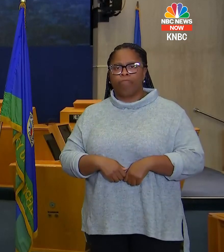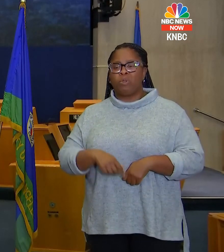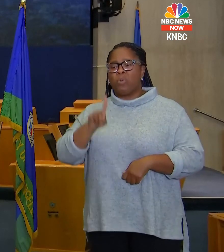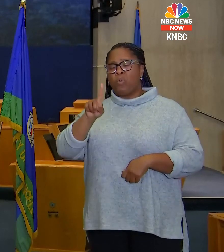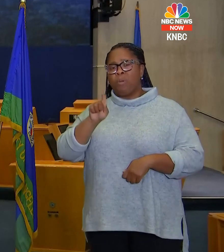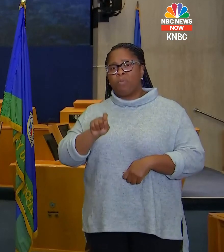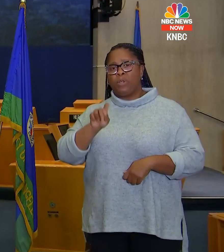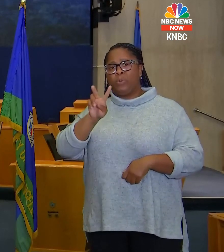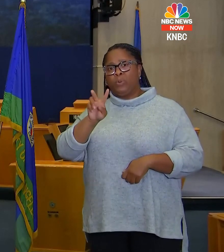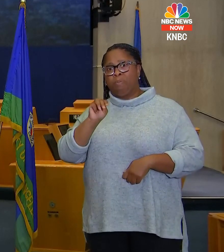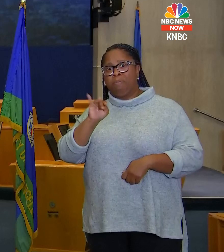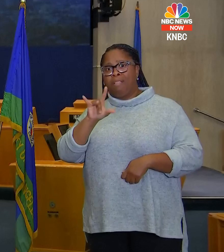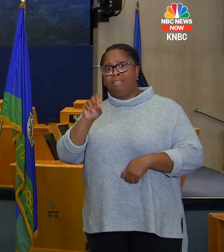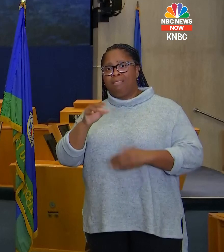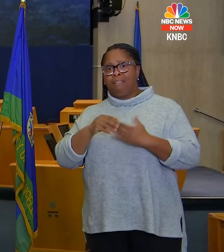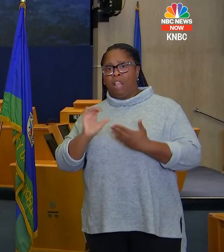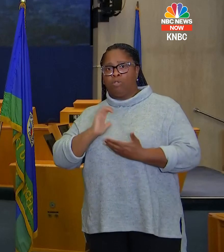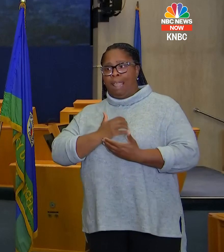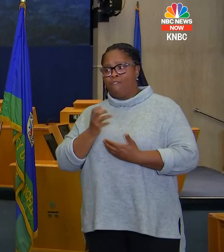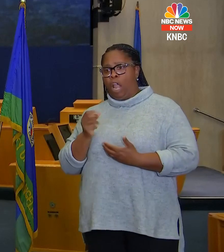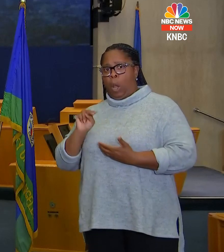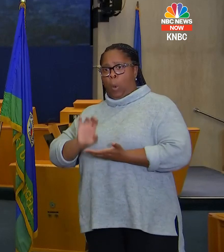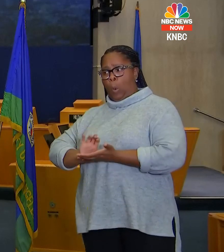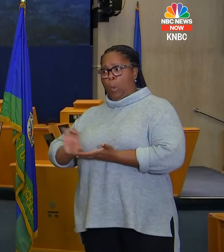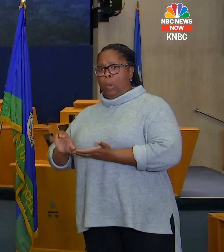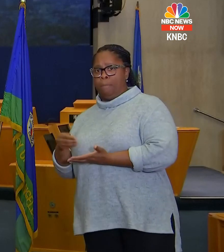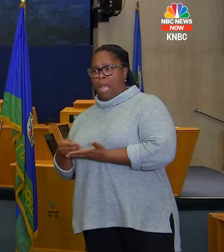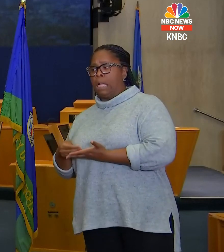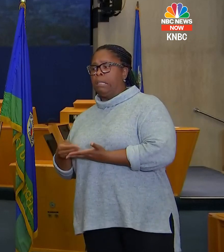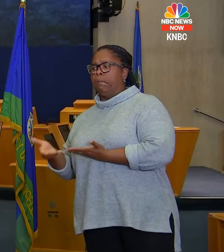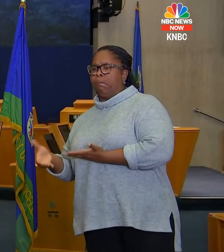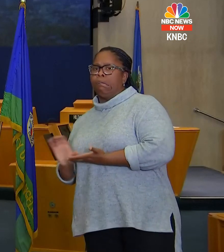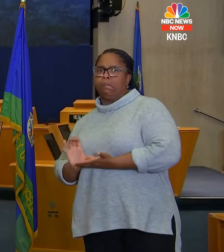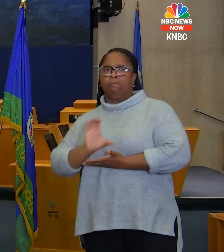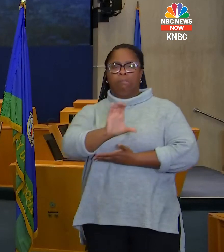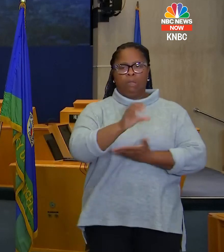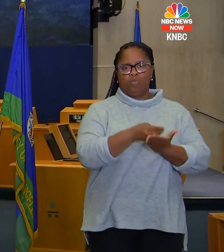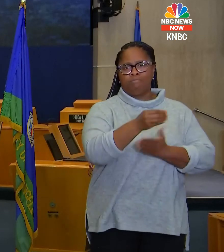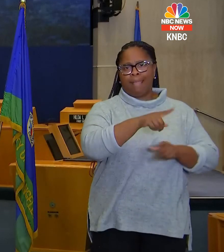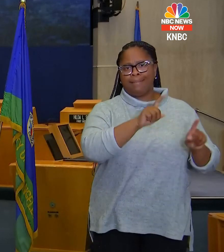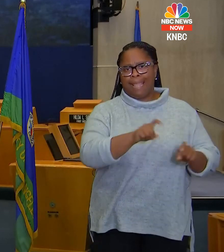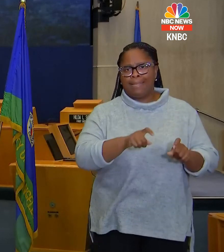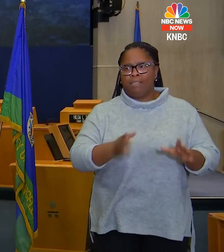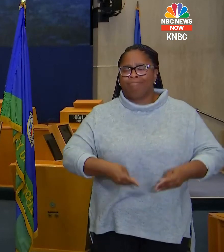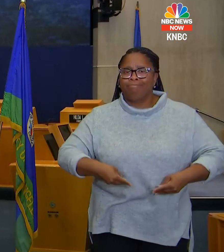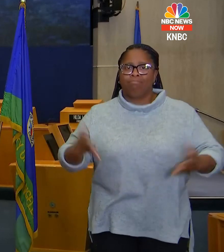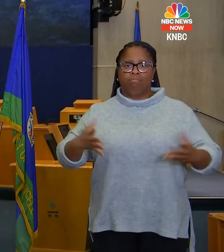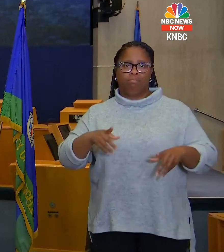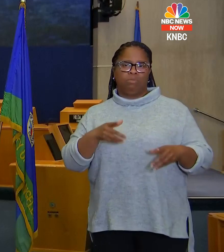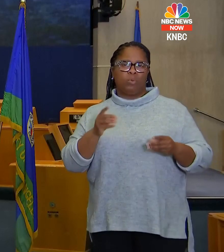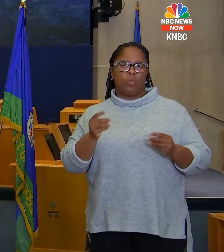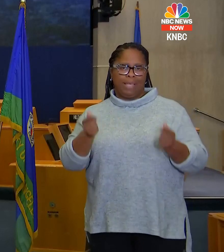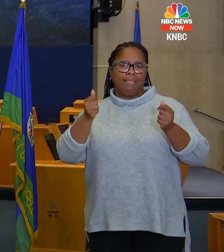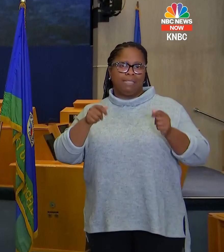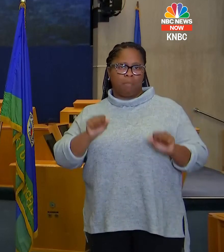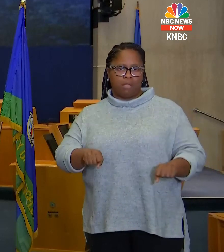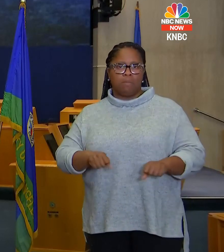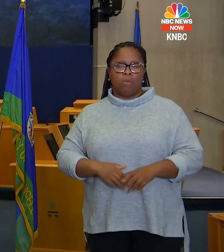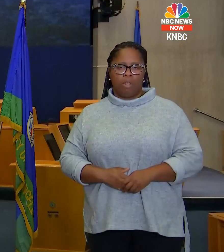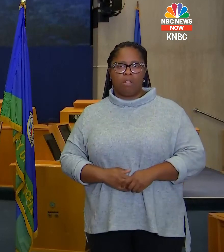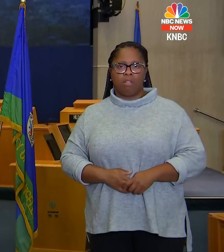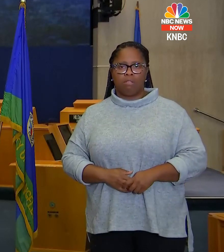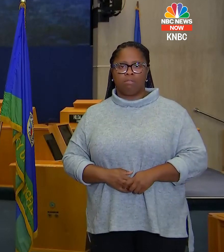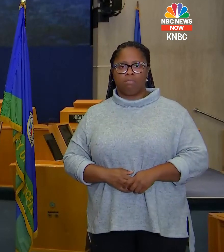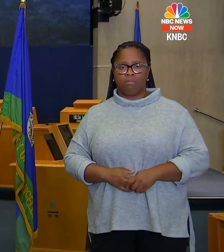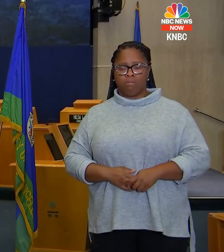own discretionary funds to buy these 20,000 tests and get them out as quickly as possible.